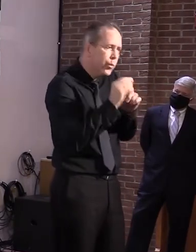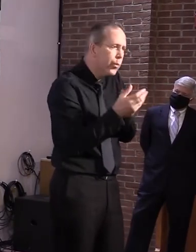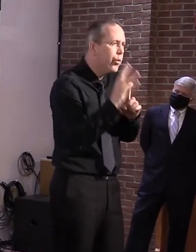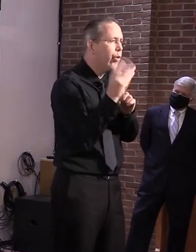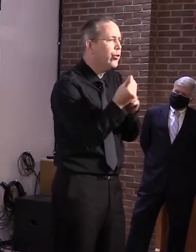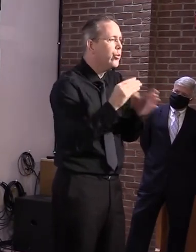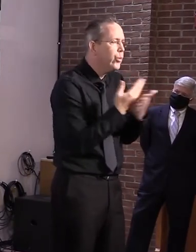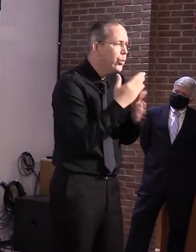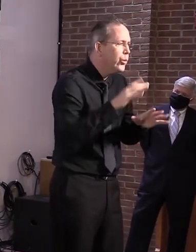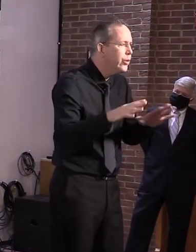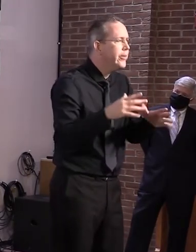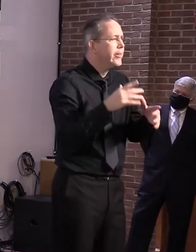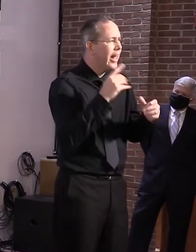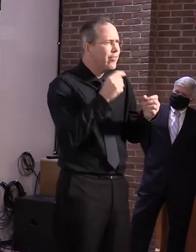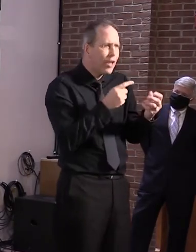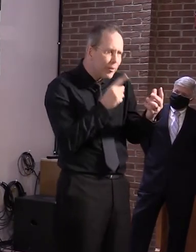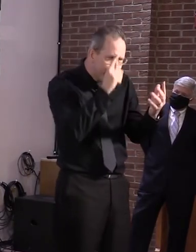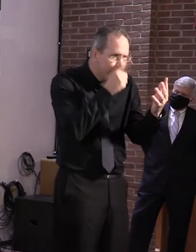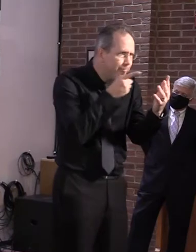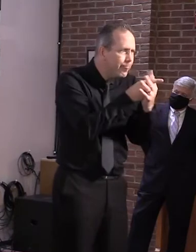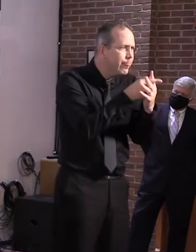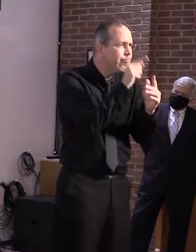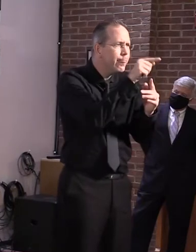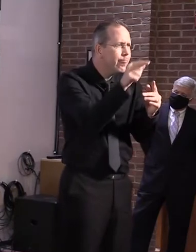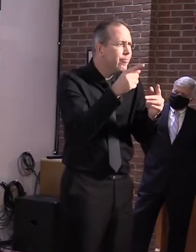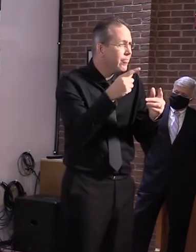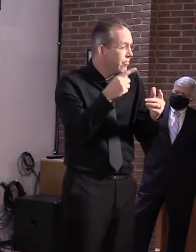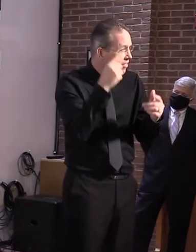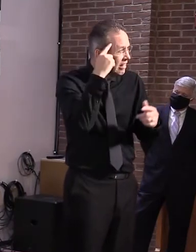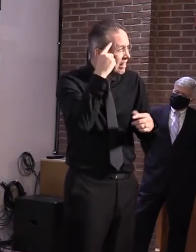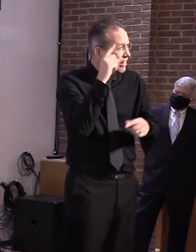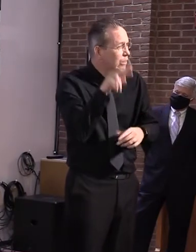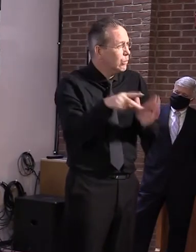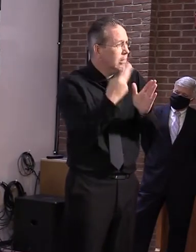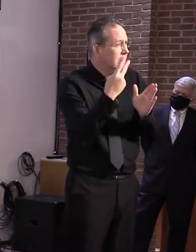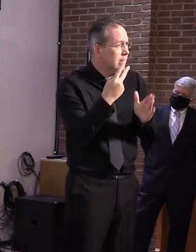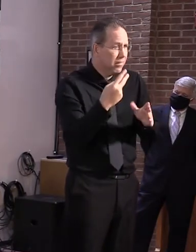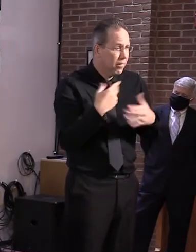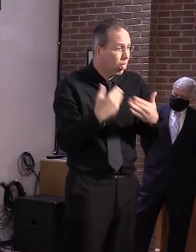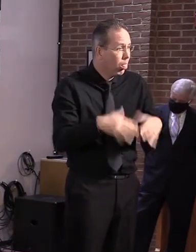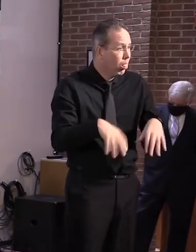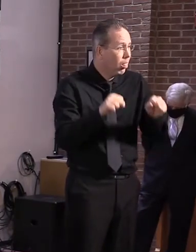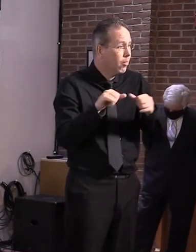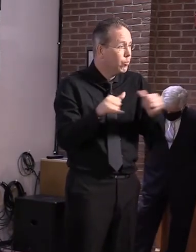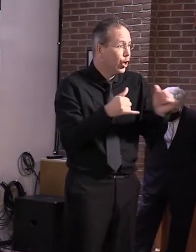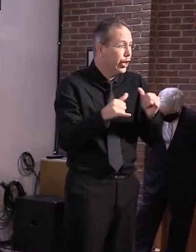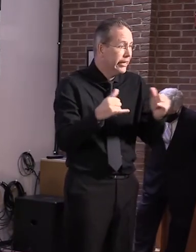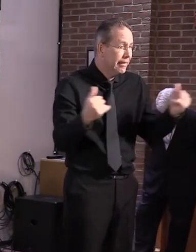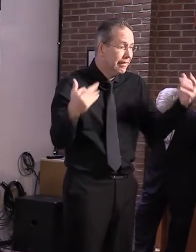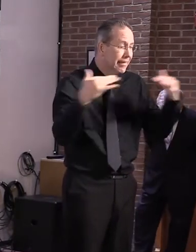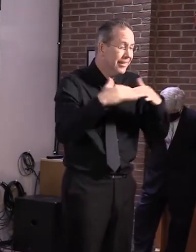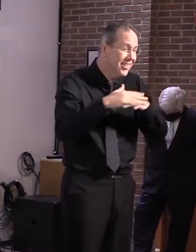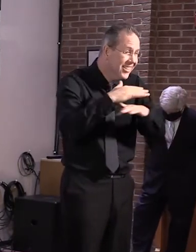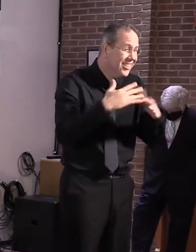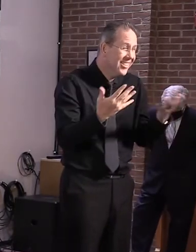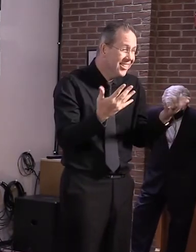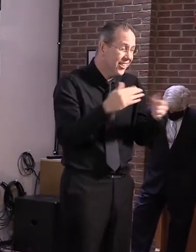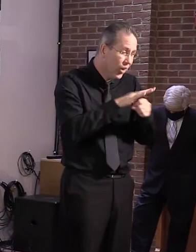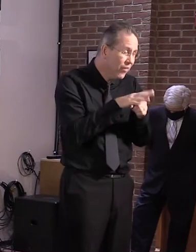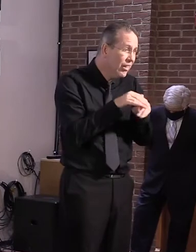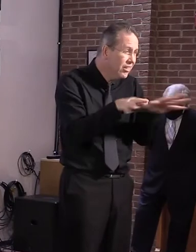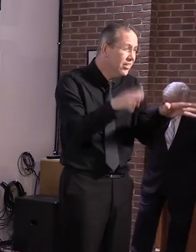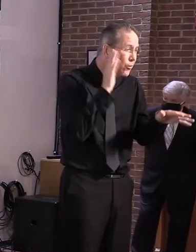need to educate our students, and I absolutely believe in the power of education that can change behavior and change